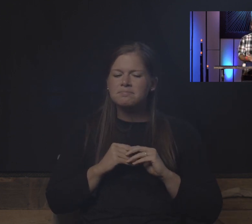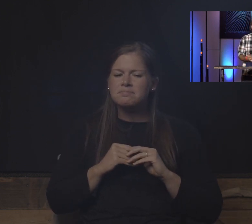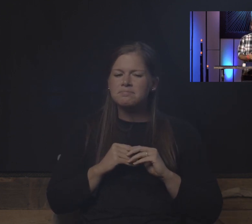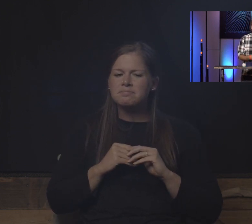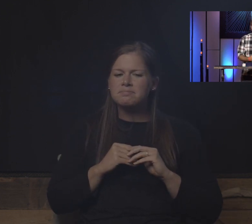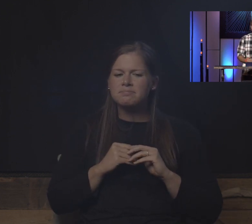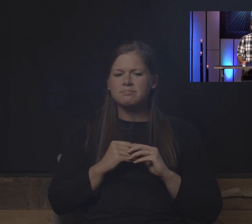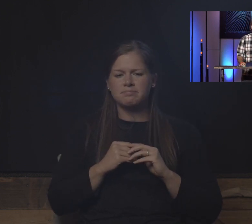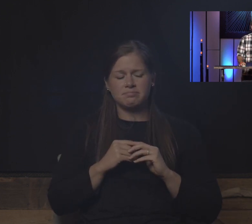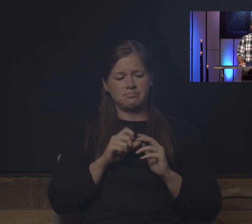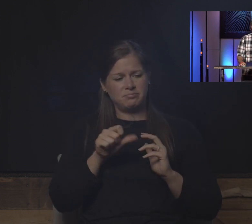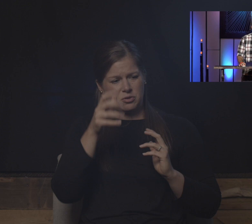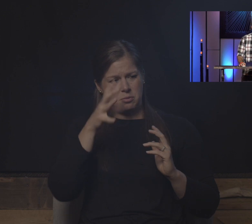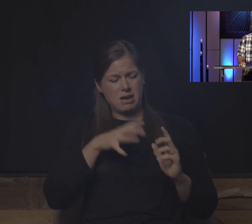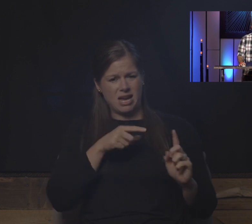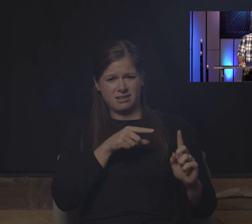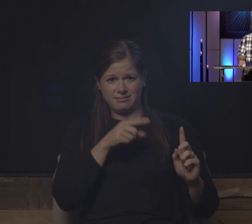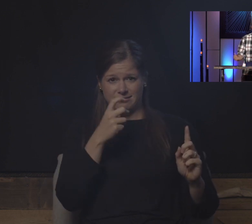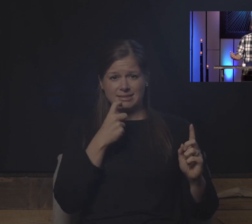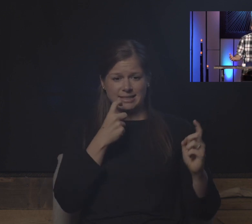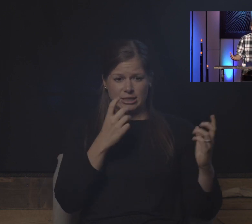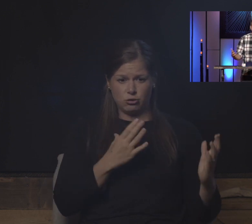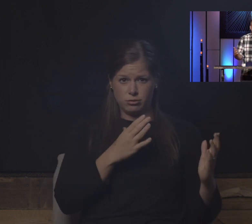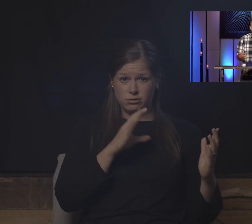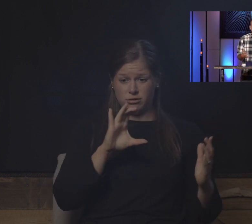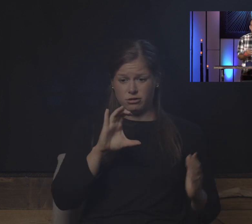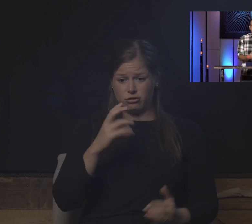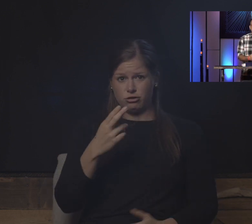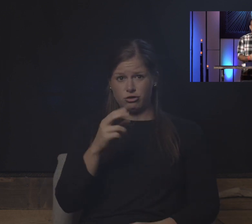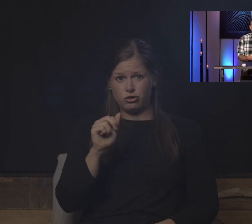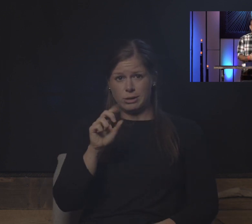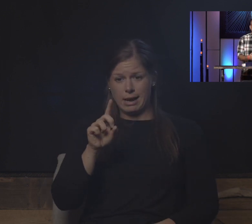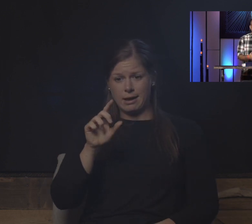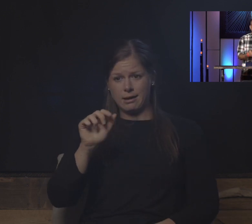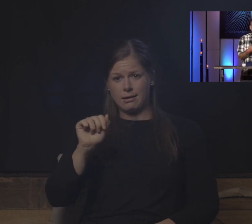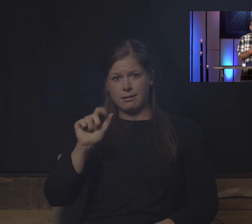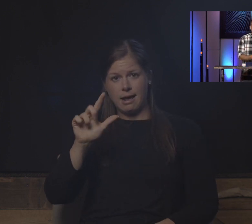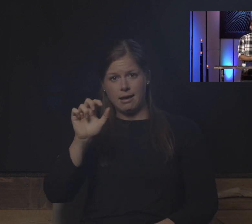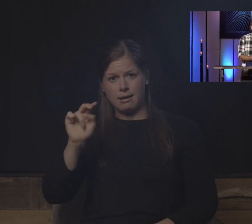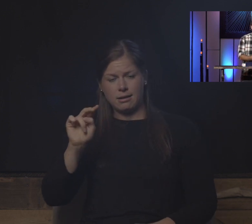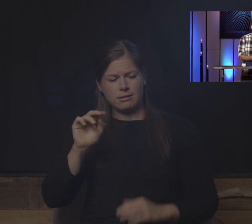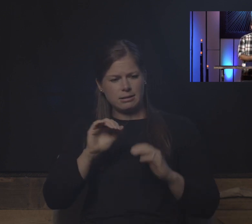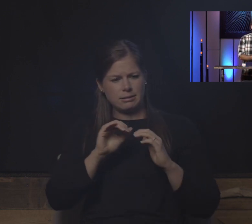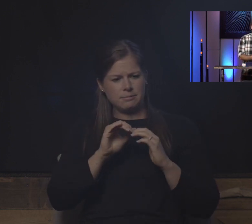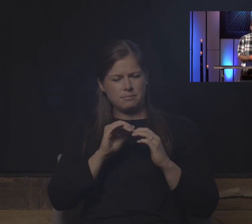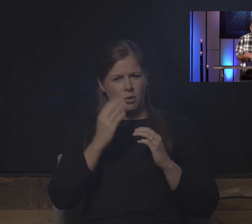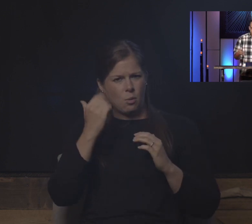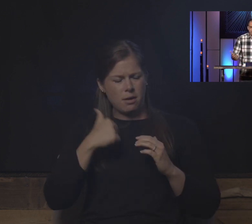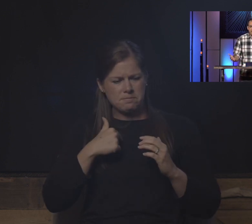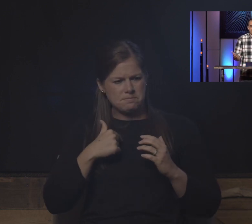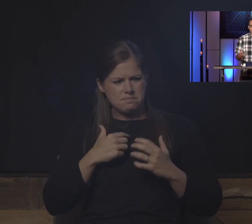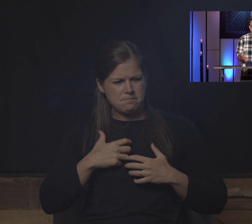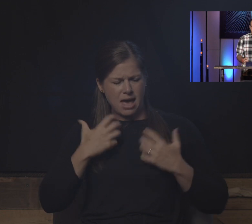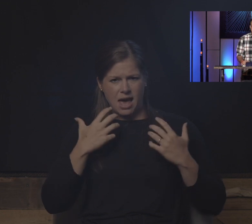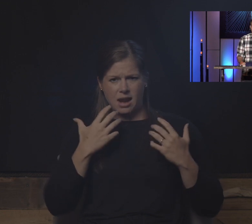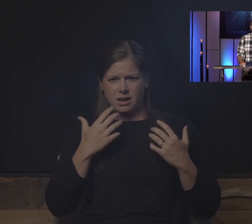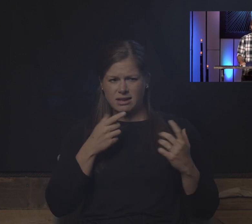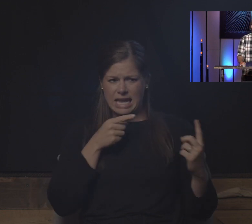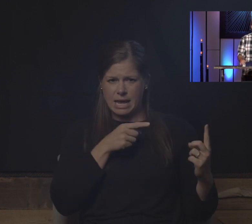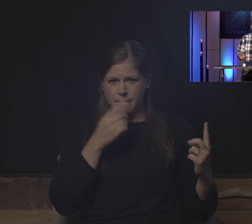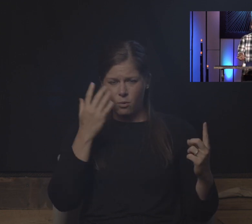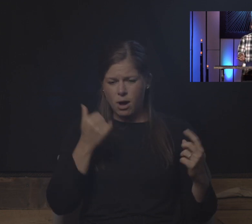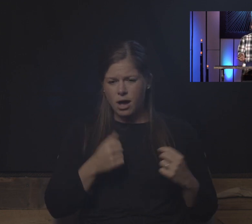Allen for being a sinner? He's doing what sinners do. They sin and they defend their